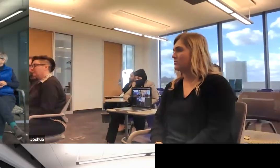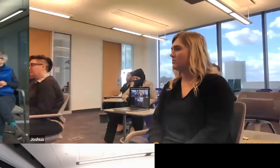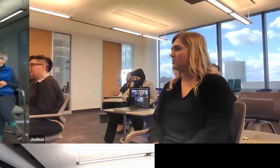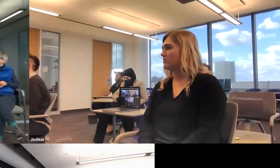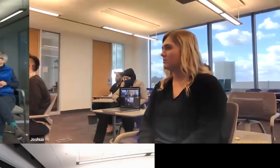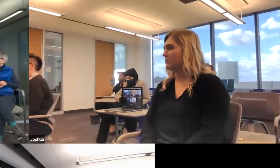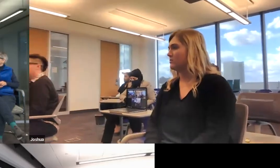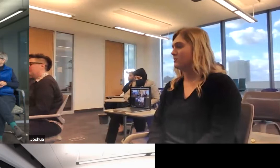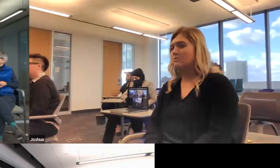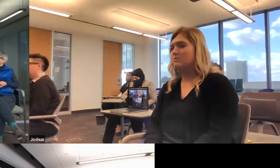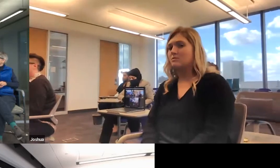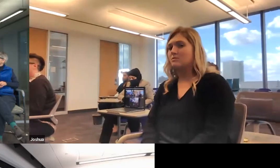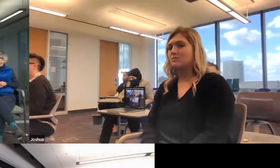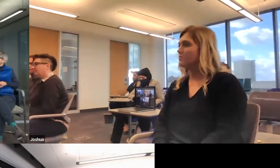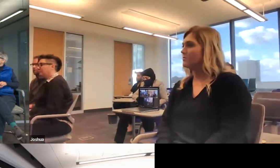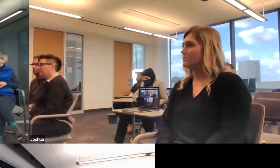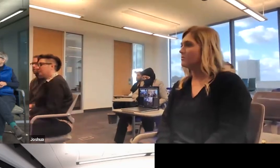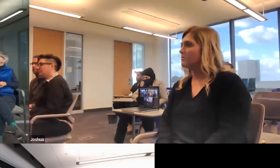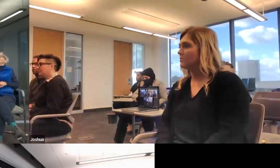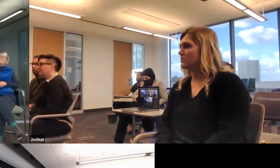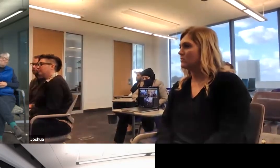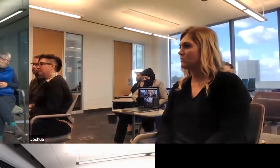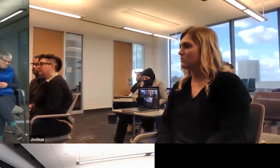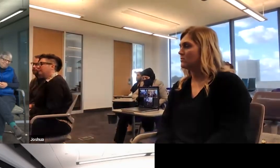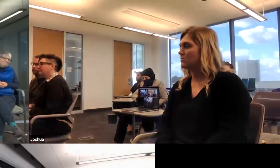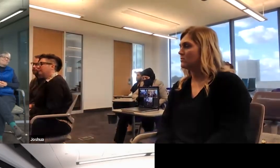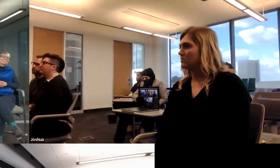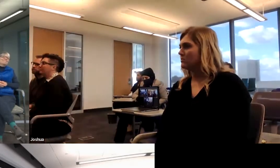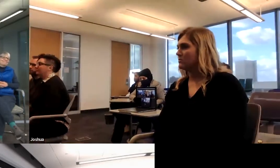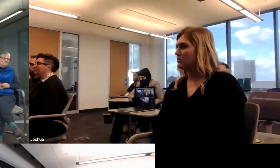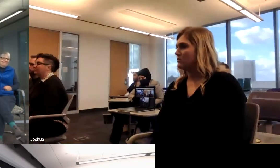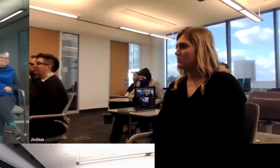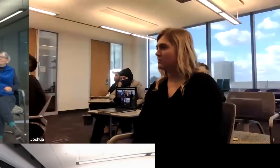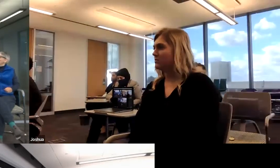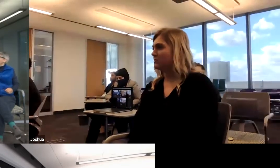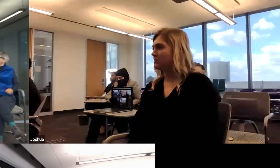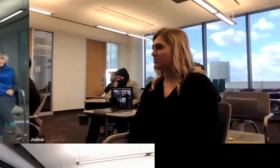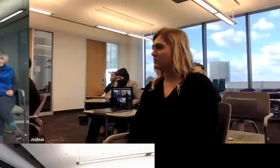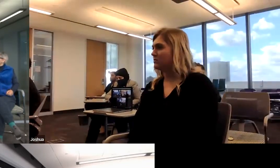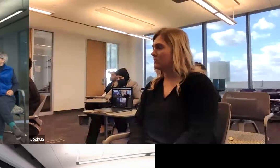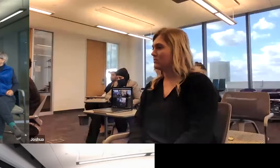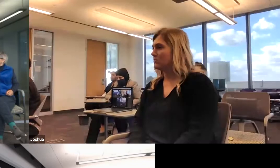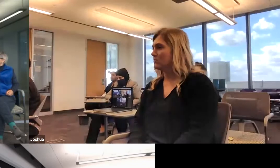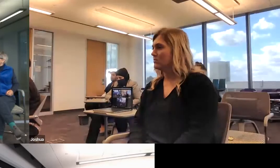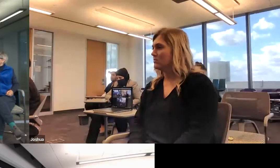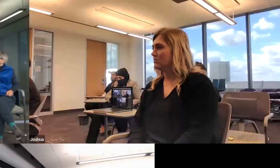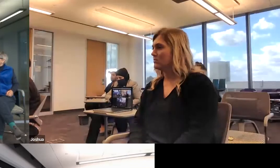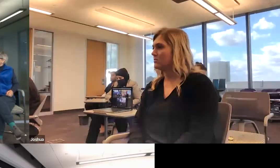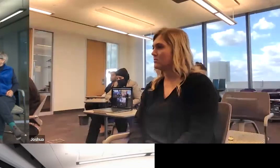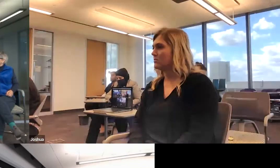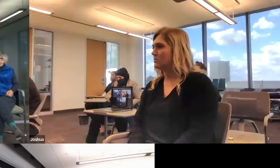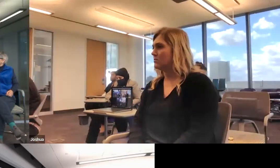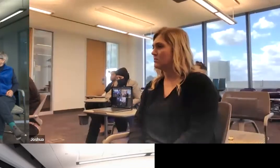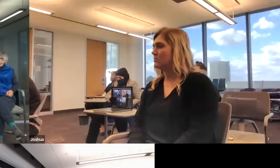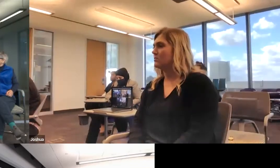outside of that, it's been really strange to find or hard to find information. The information is very vague. Like I said, when we started, I